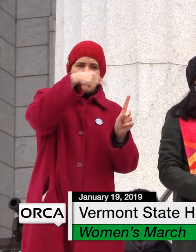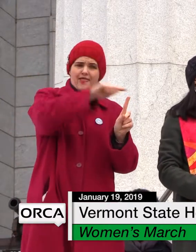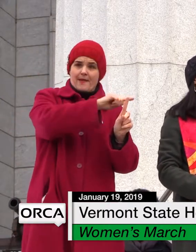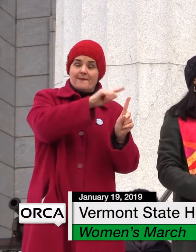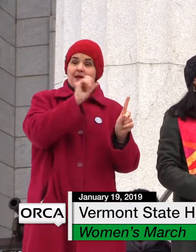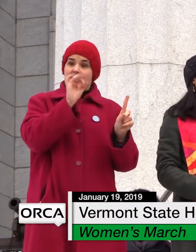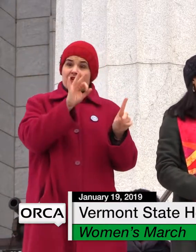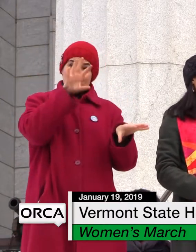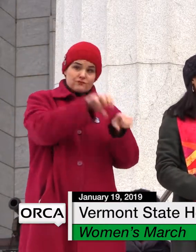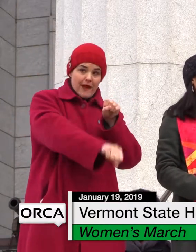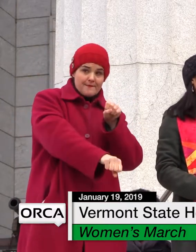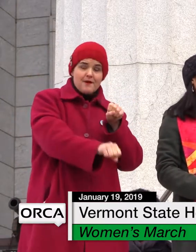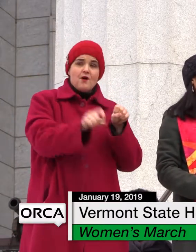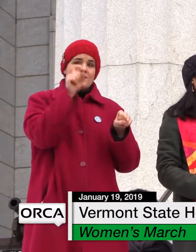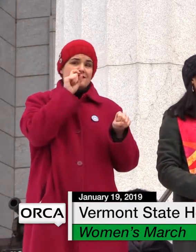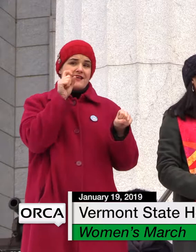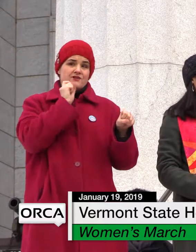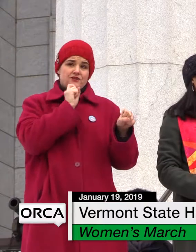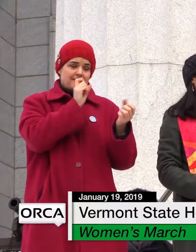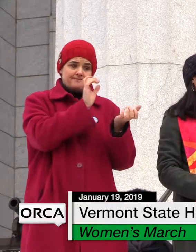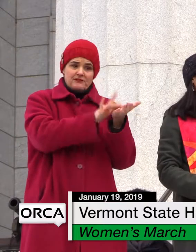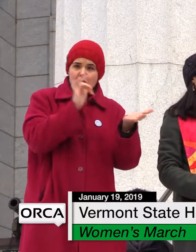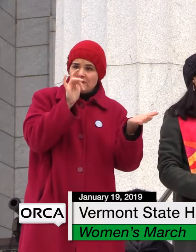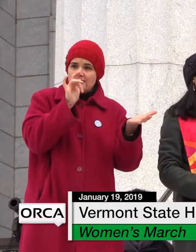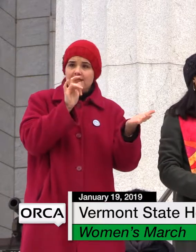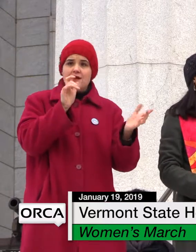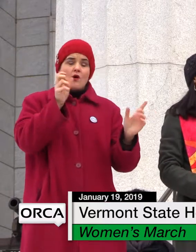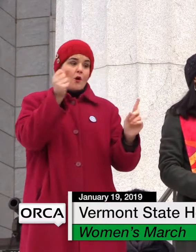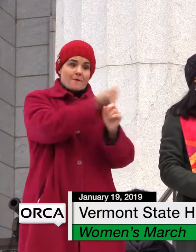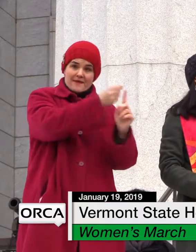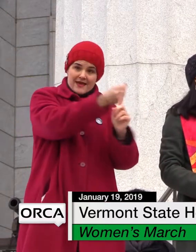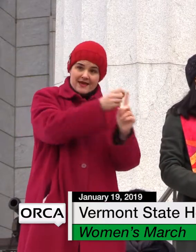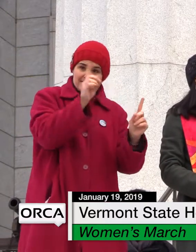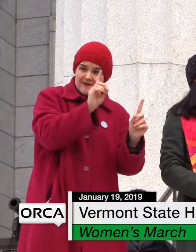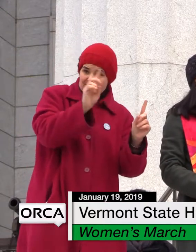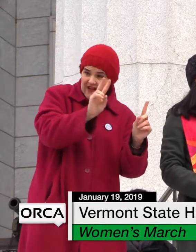they are victims of sexual or domestic violence.